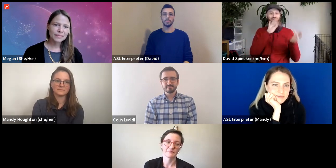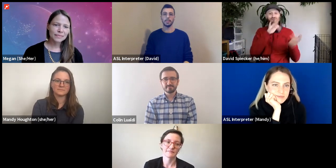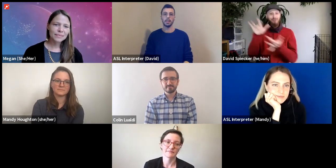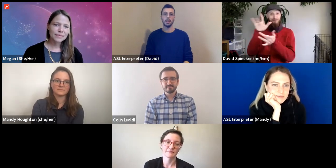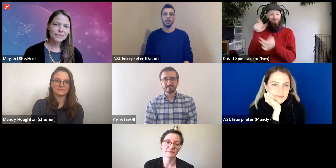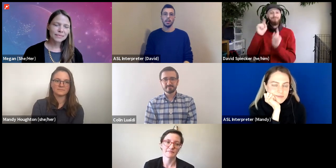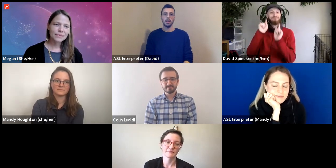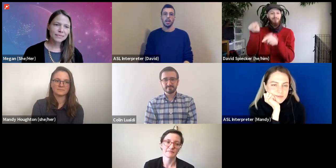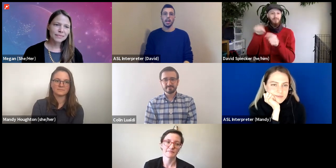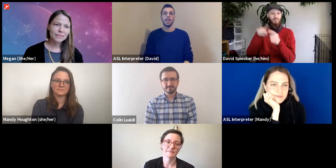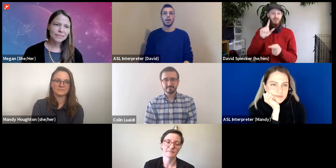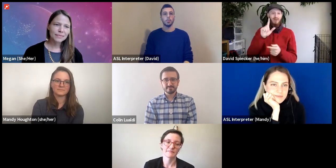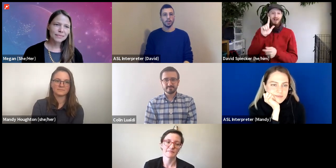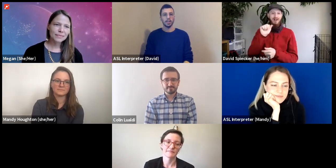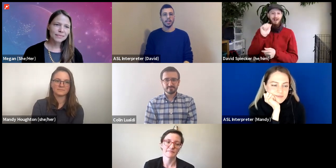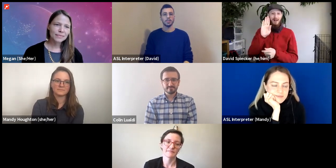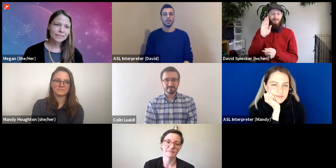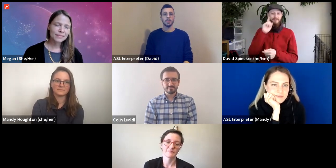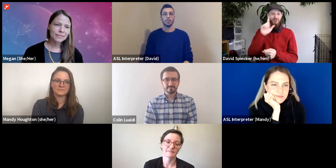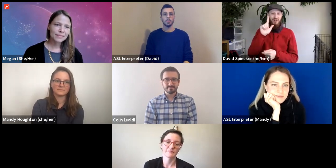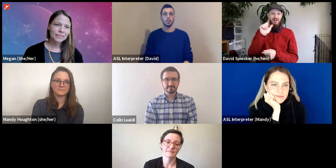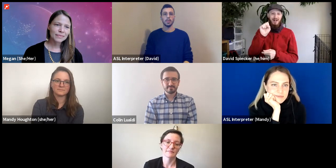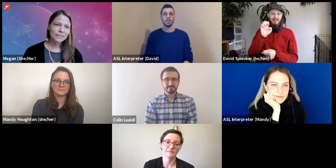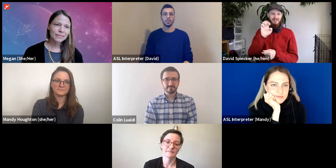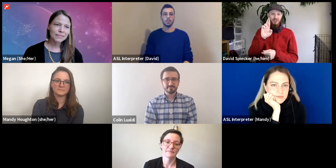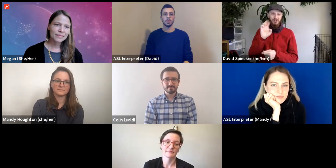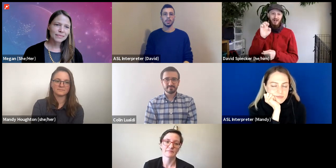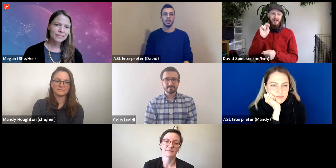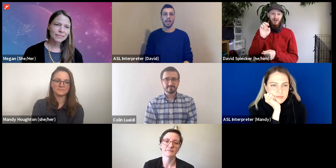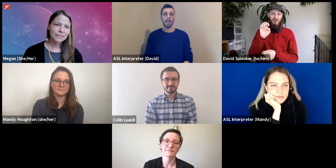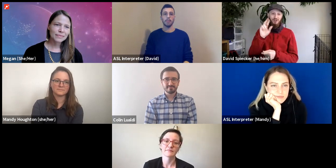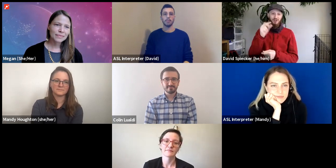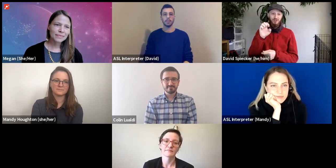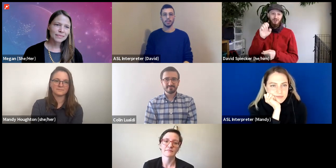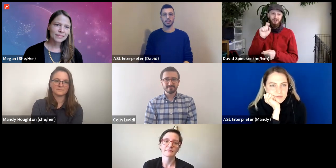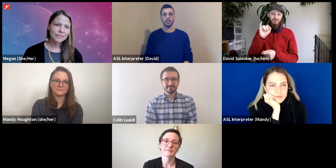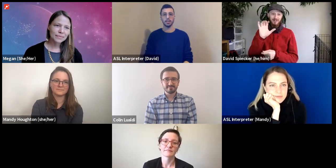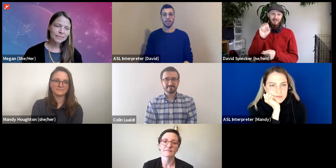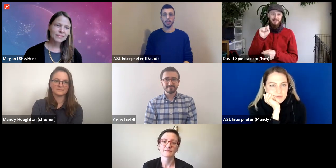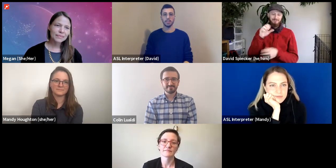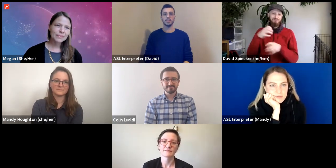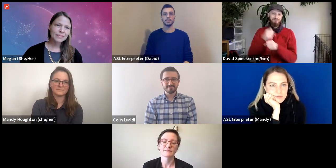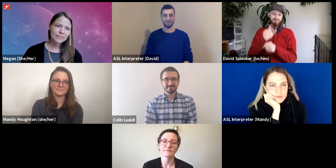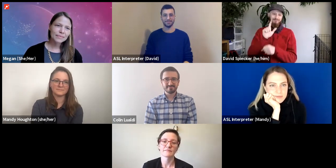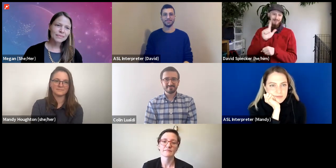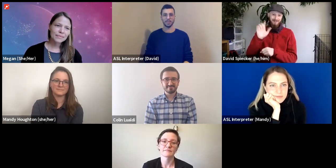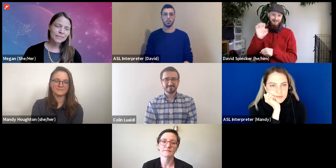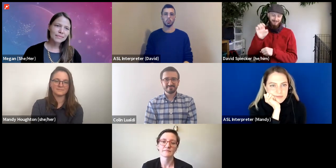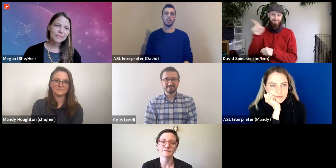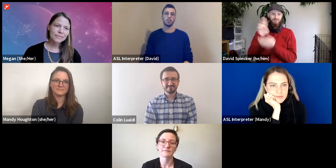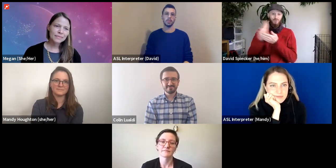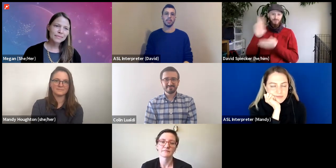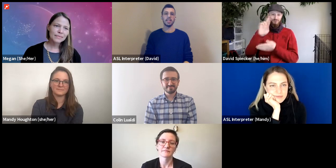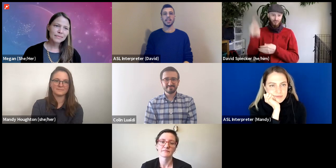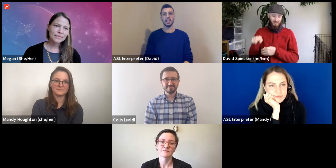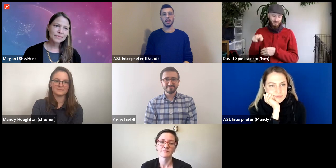is. And on one class trip, we went to the lab for laser energetics.